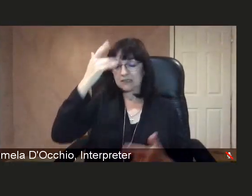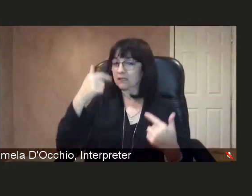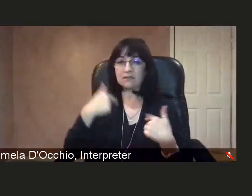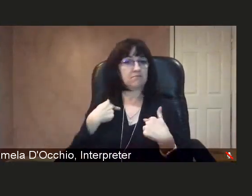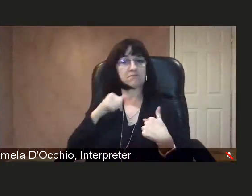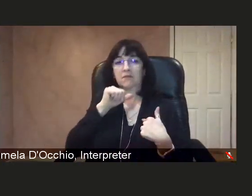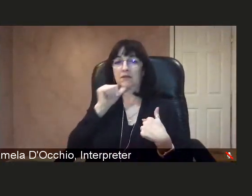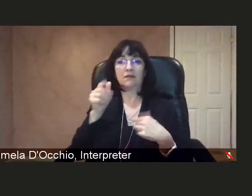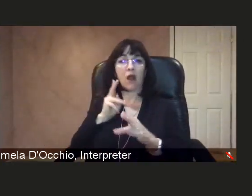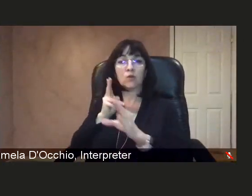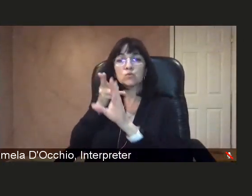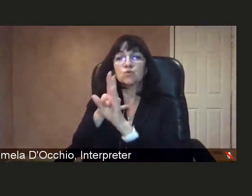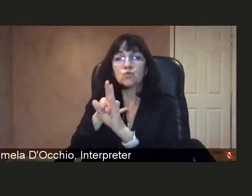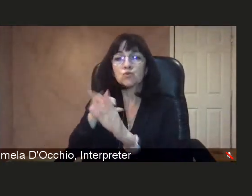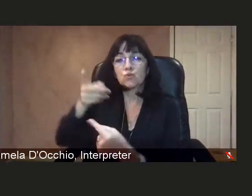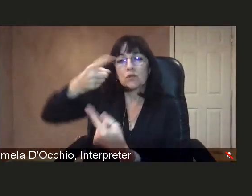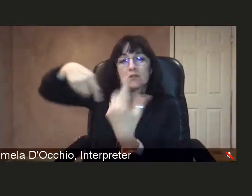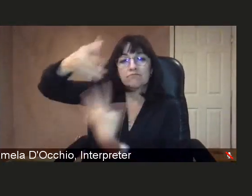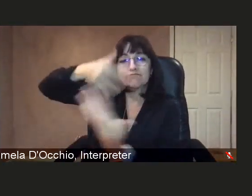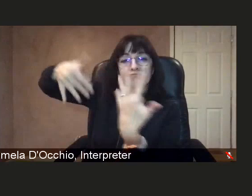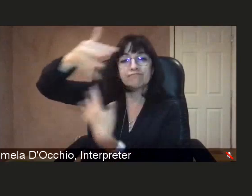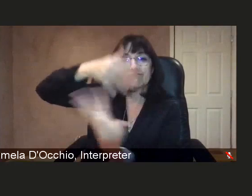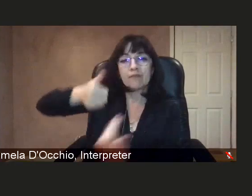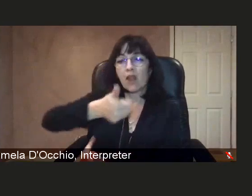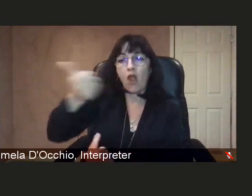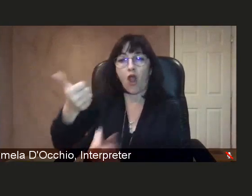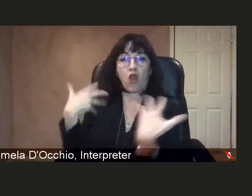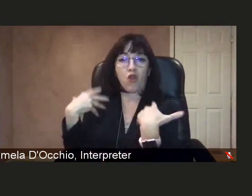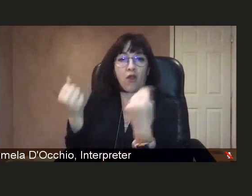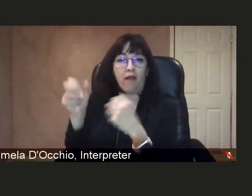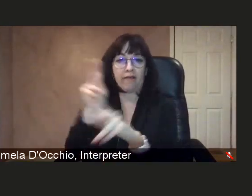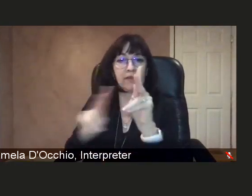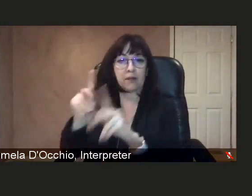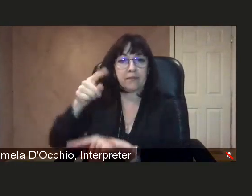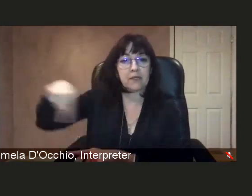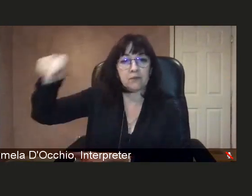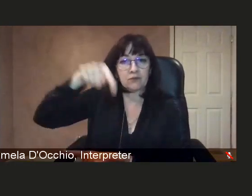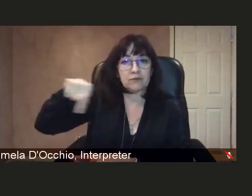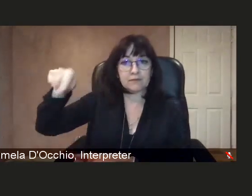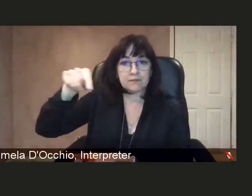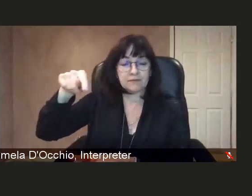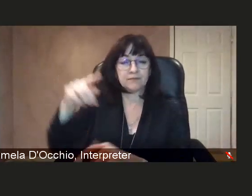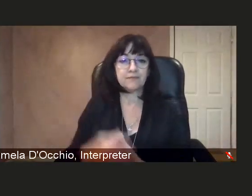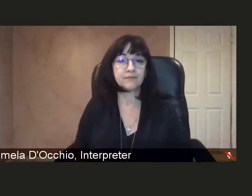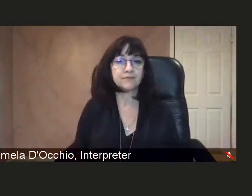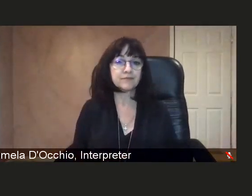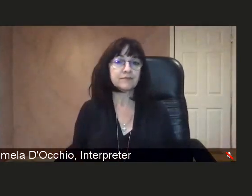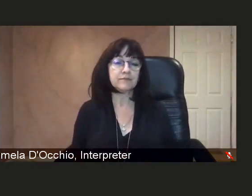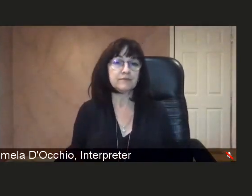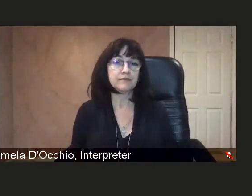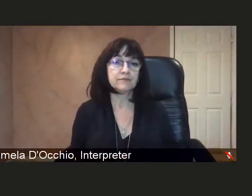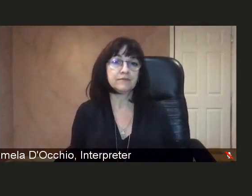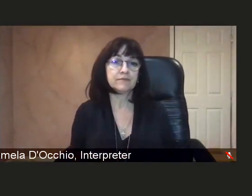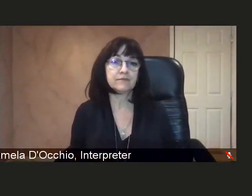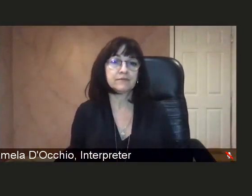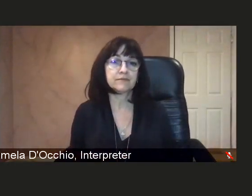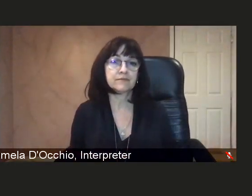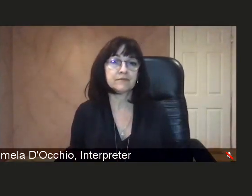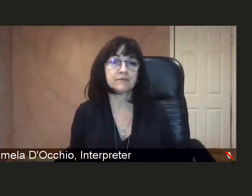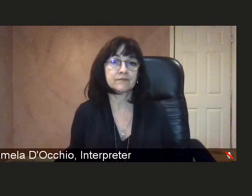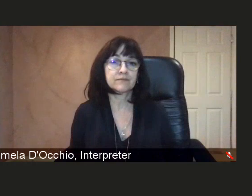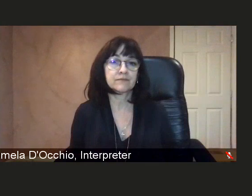around other healthy people. I have been asked a few questions along the lines of what I call